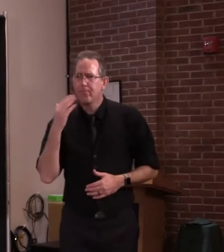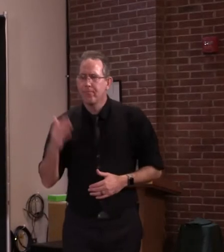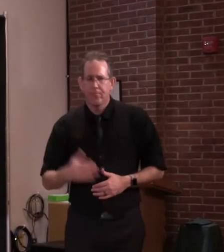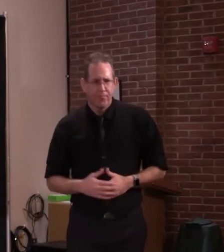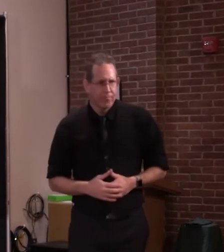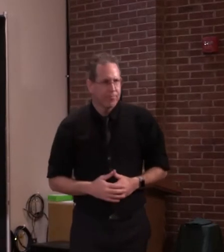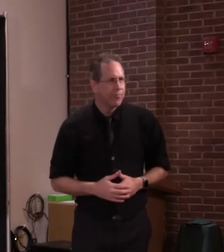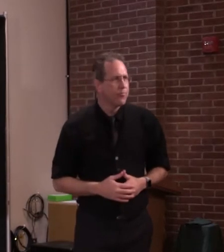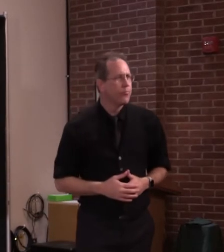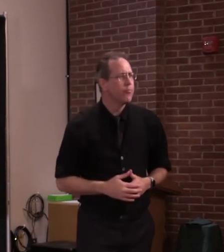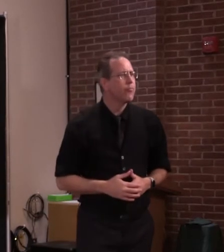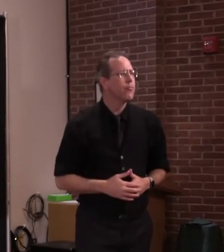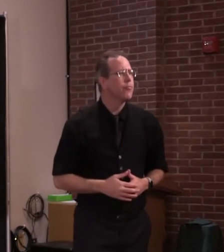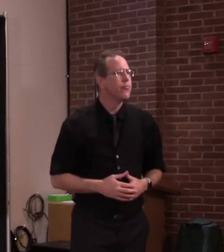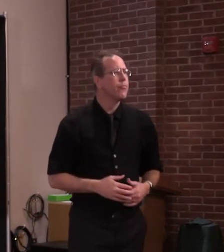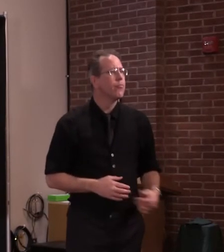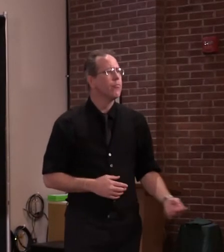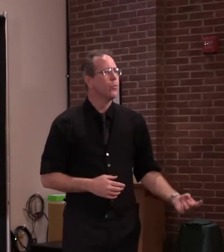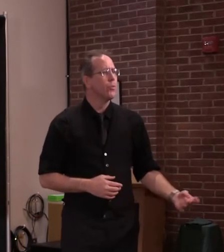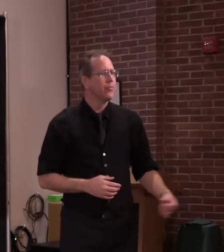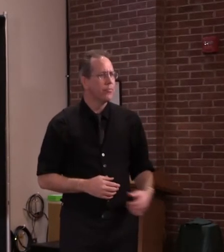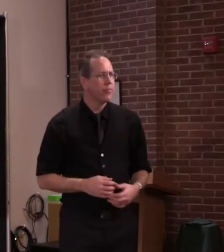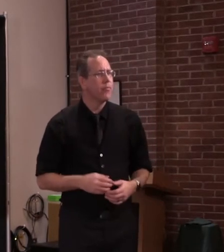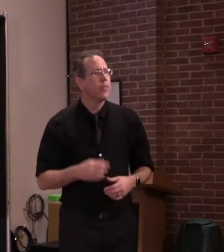Mike Donahue, the Islander.